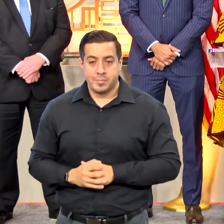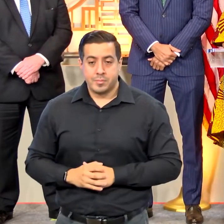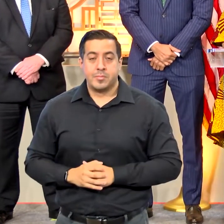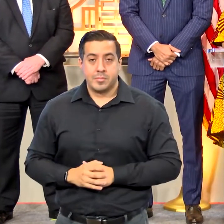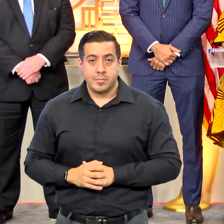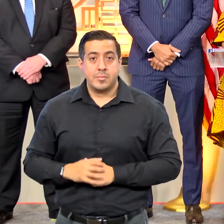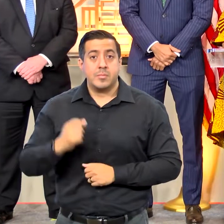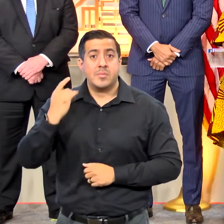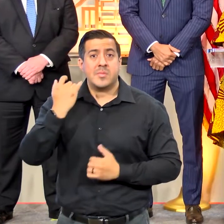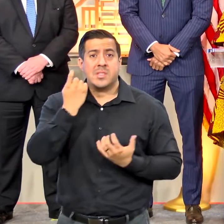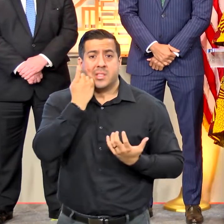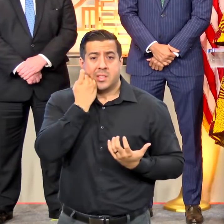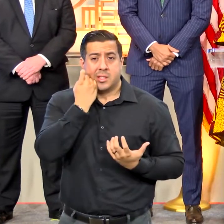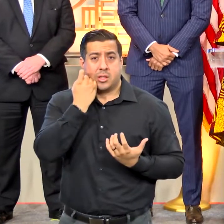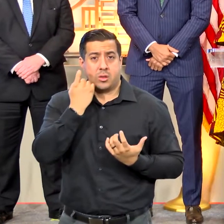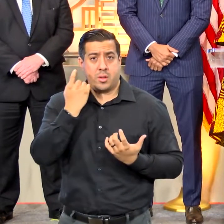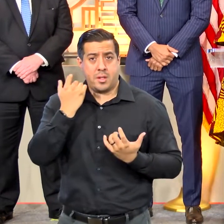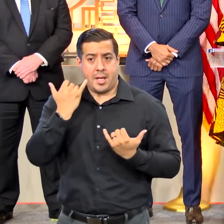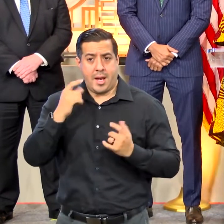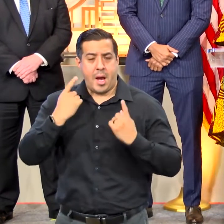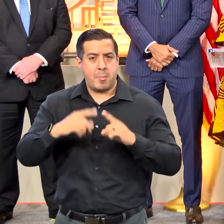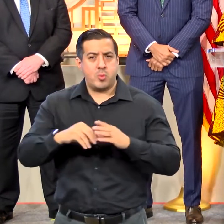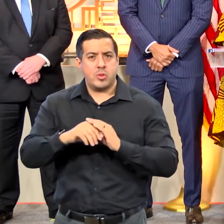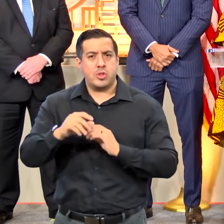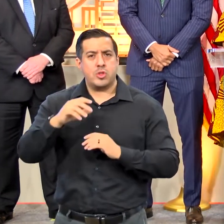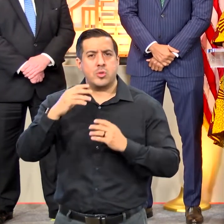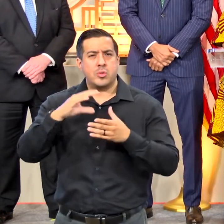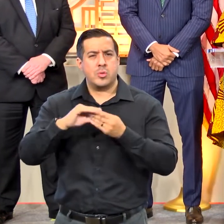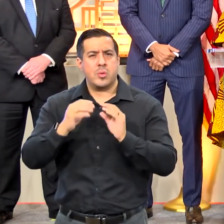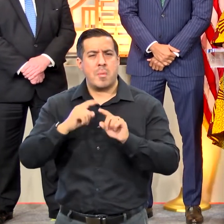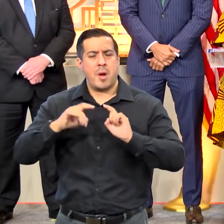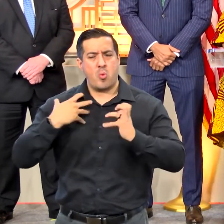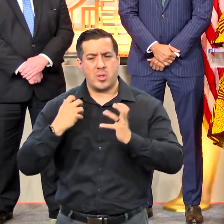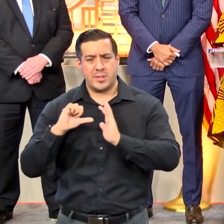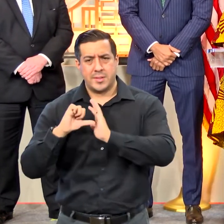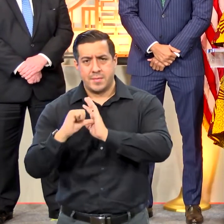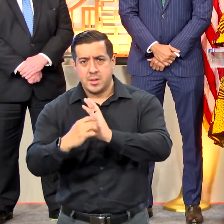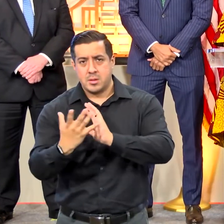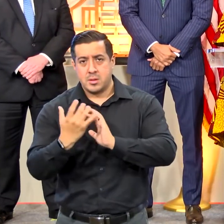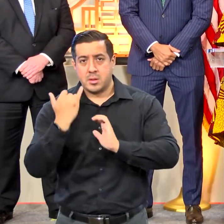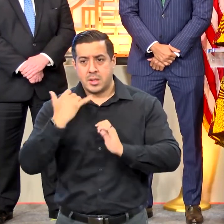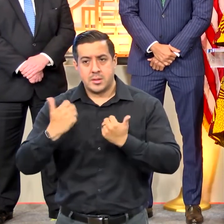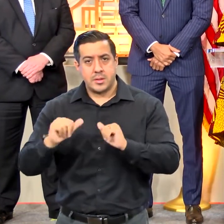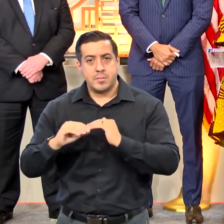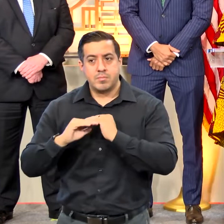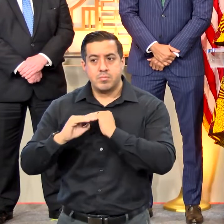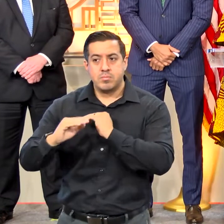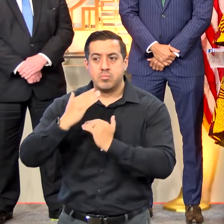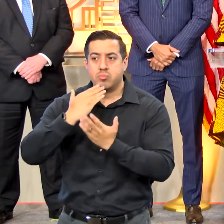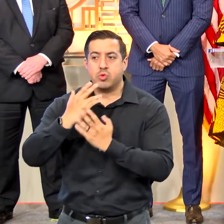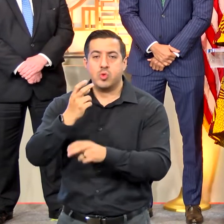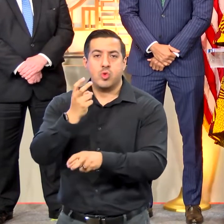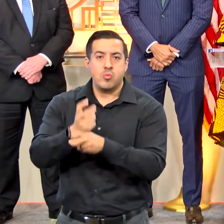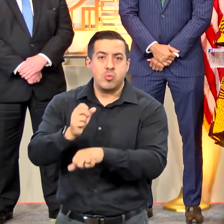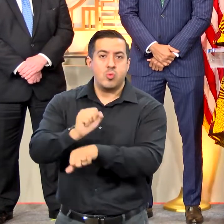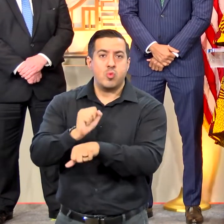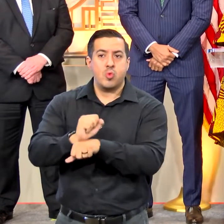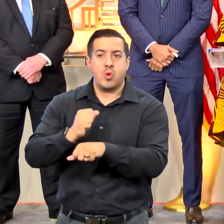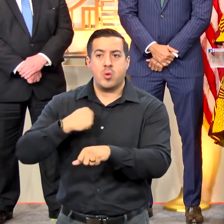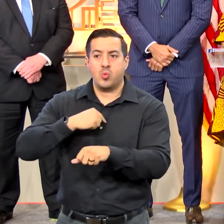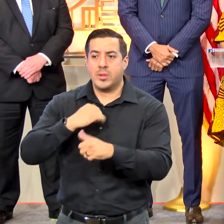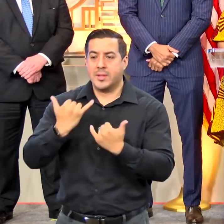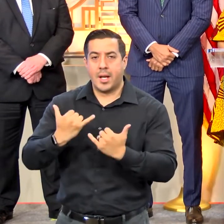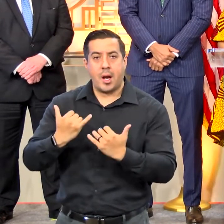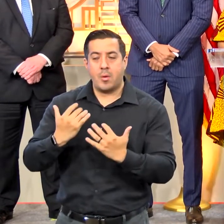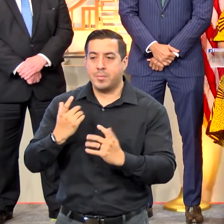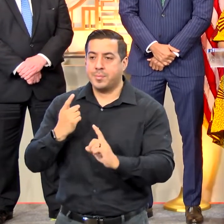focusing on the most recent chapter of this story, but I want to emphasize the steady work that has paved the way for this